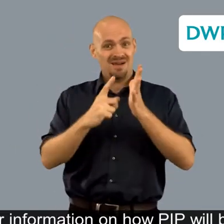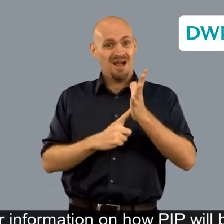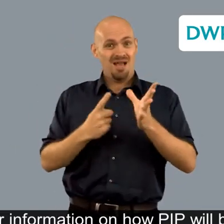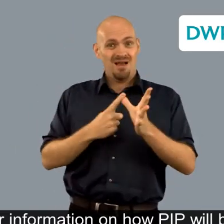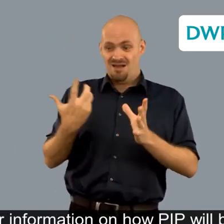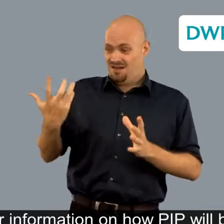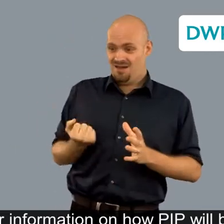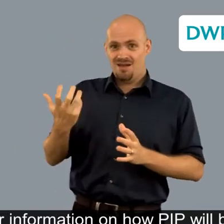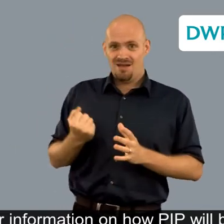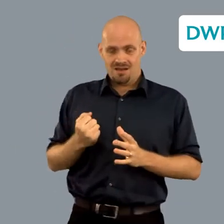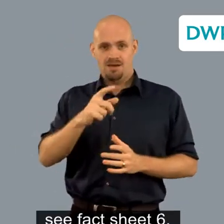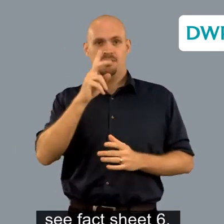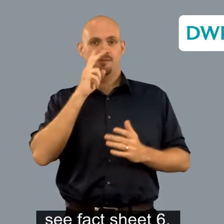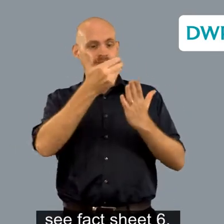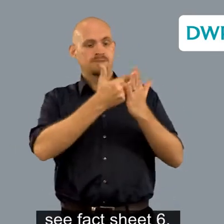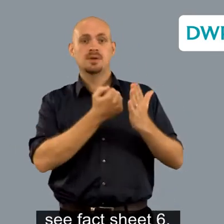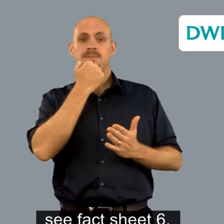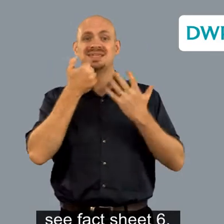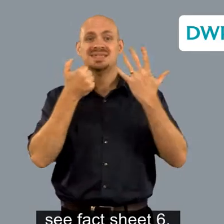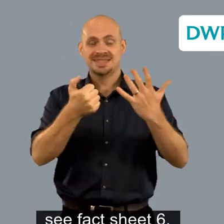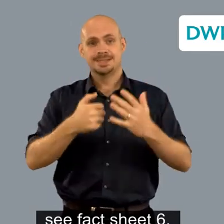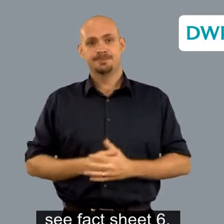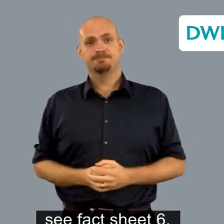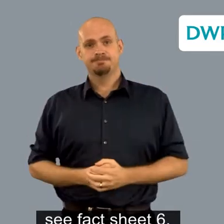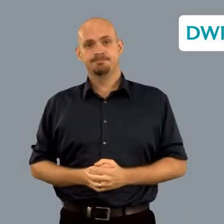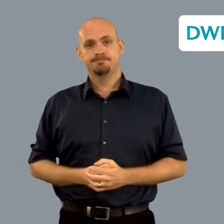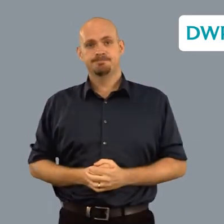claimants, see Fact Sheet 6.